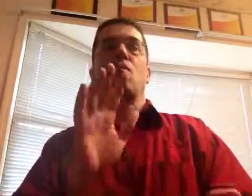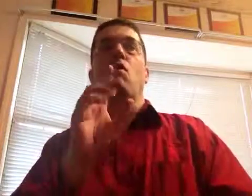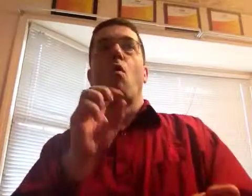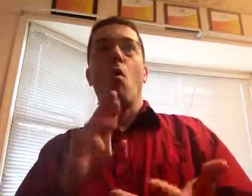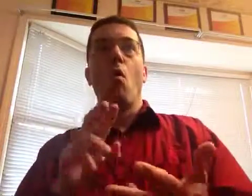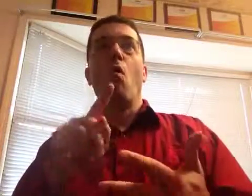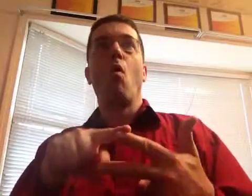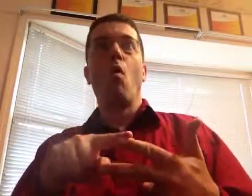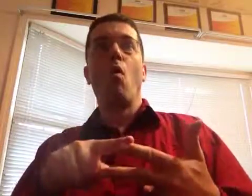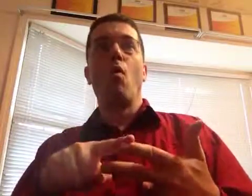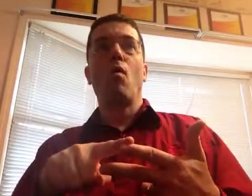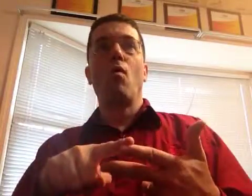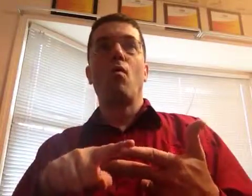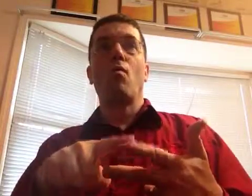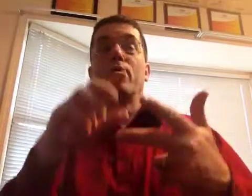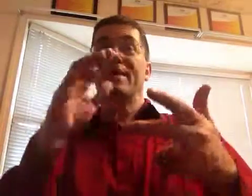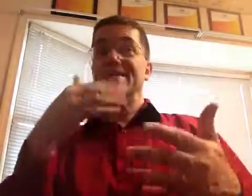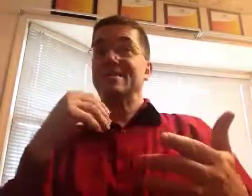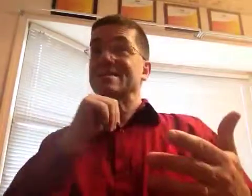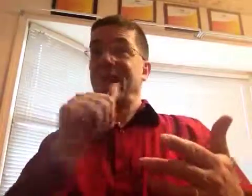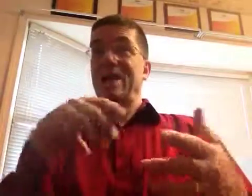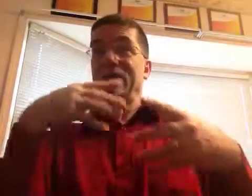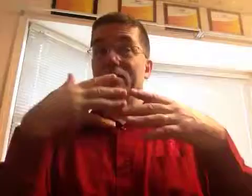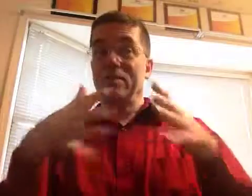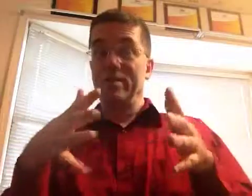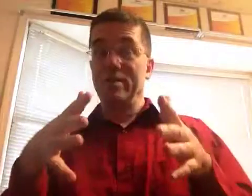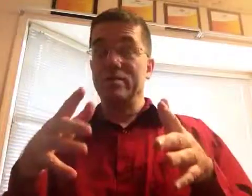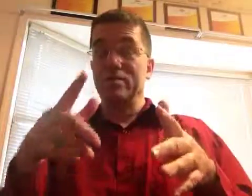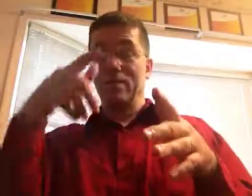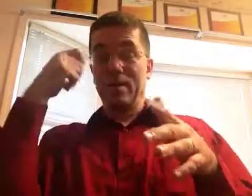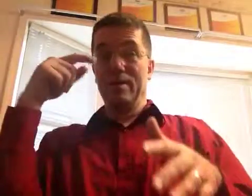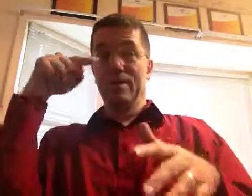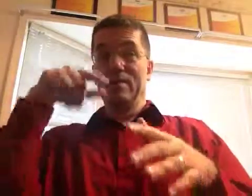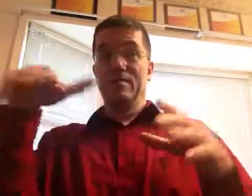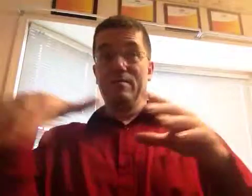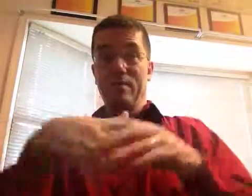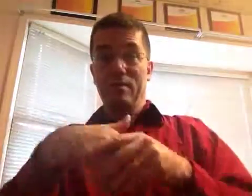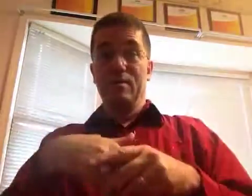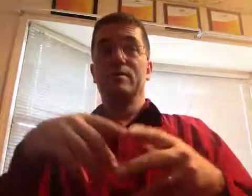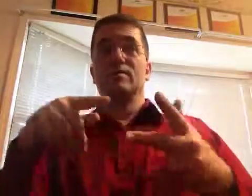like he's not going to finish school because of this, or if you feel like they are